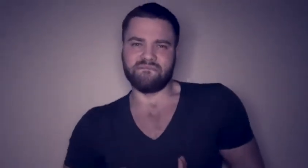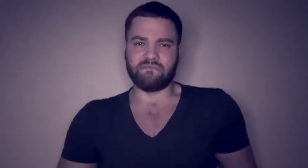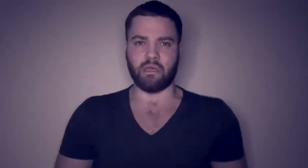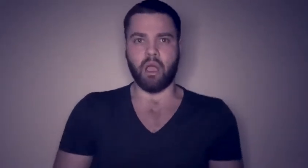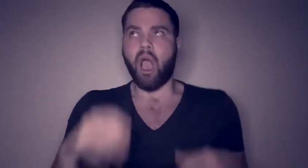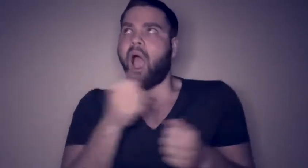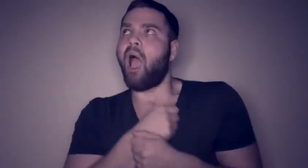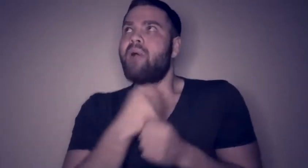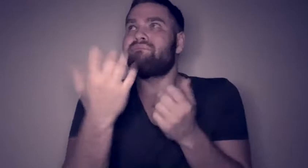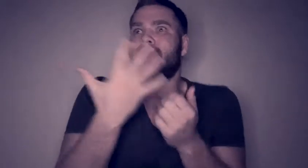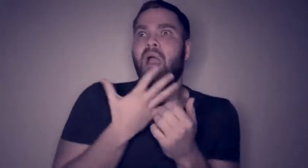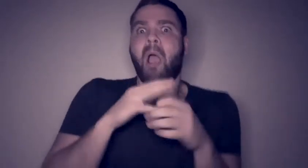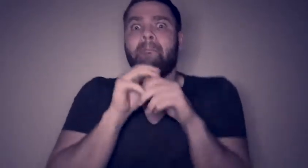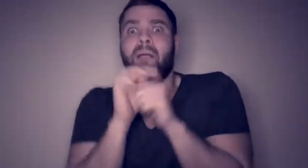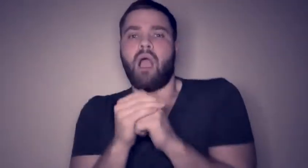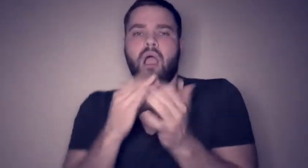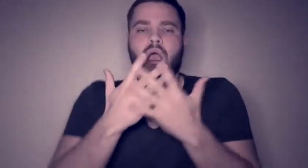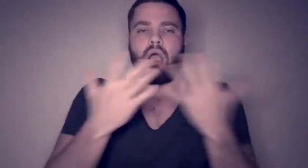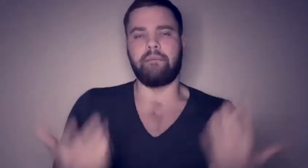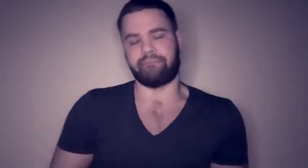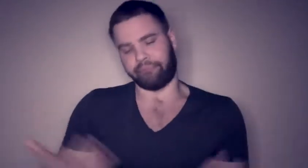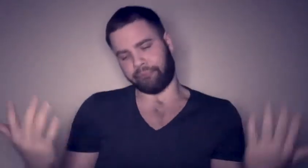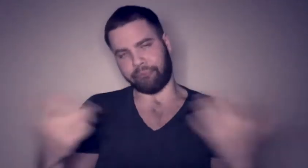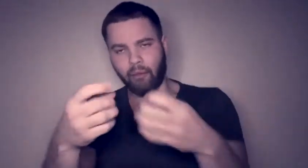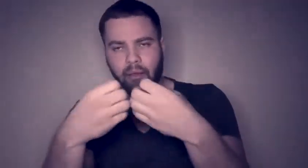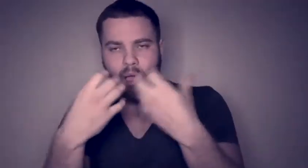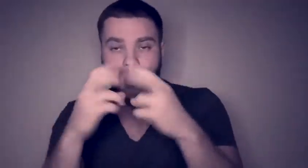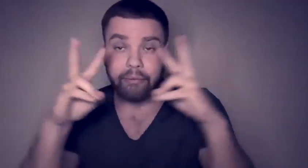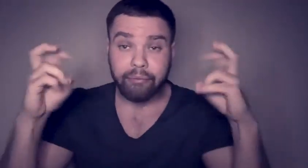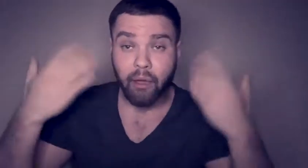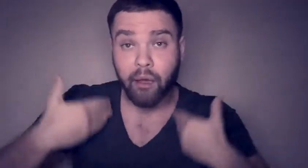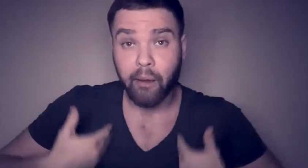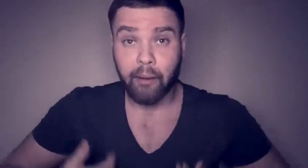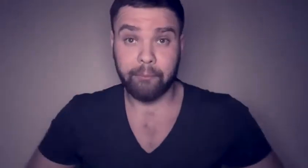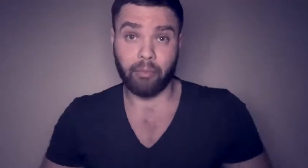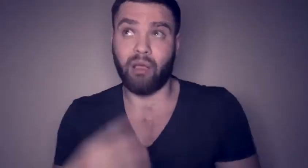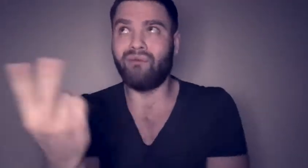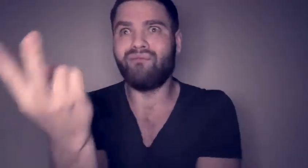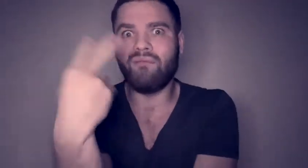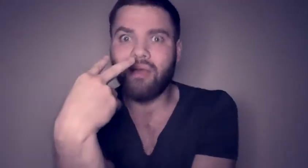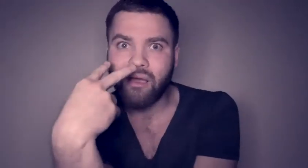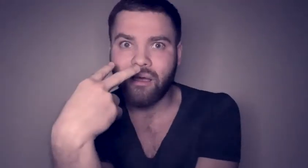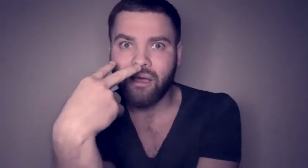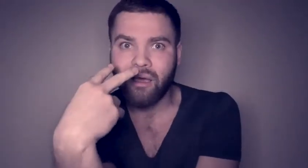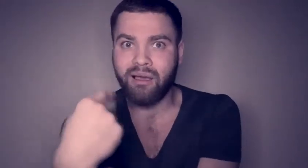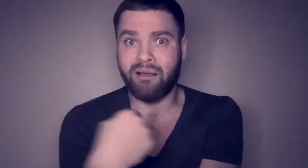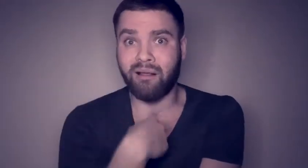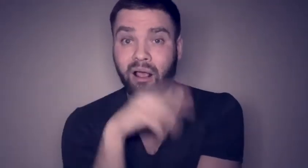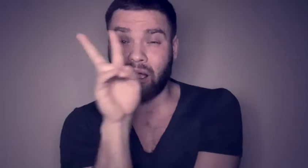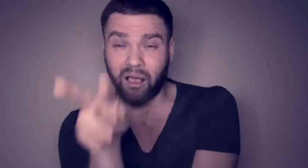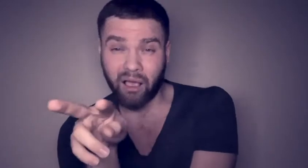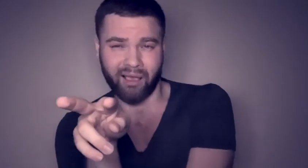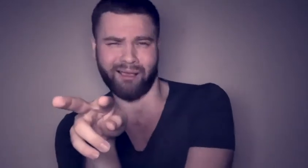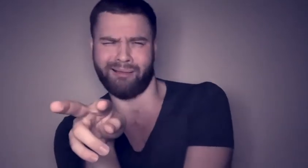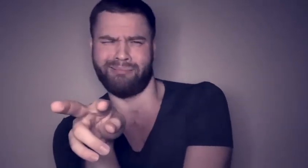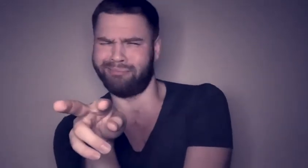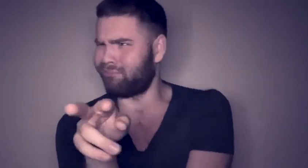Love to hate me, praise me, shame me, either way you talk about me. Watching me, I